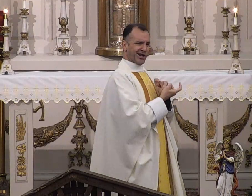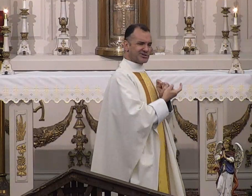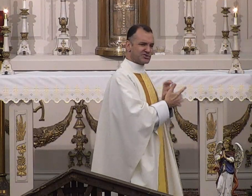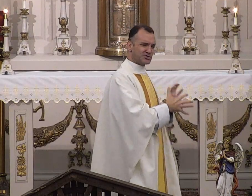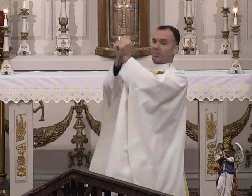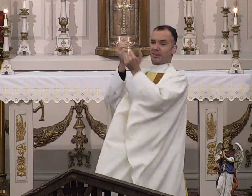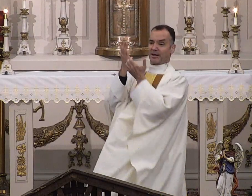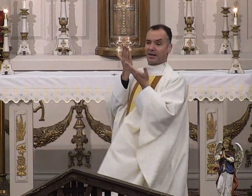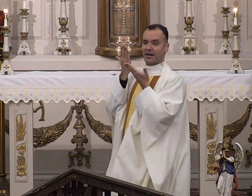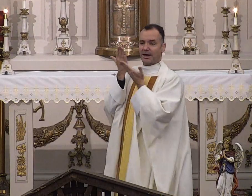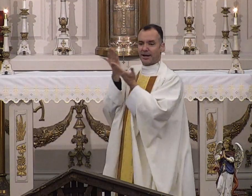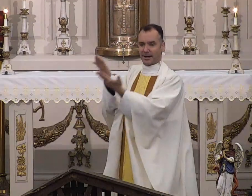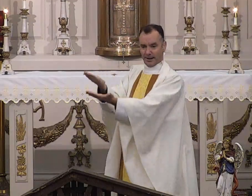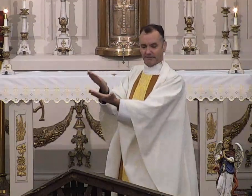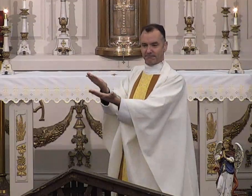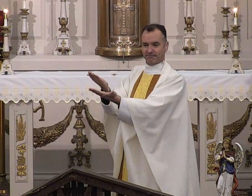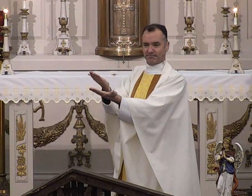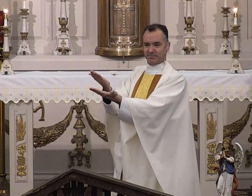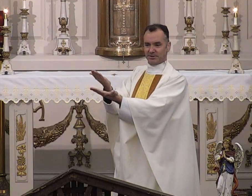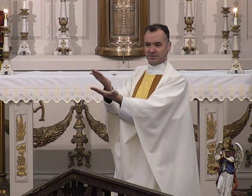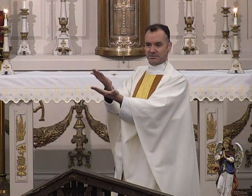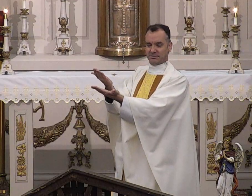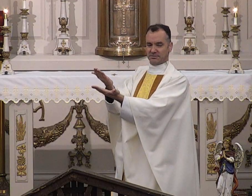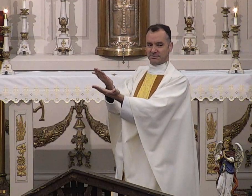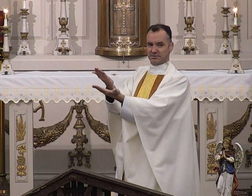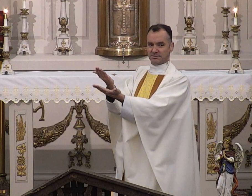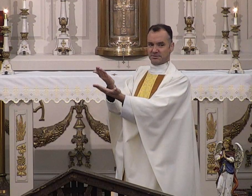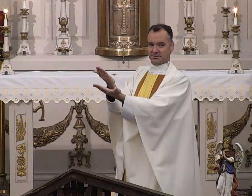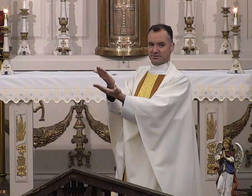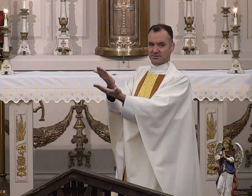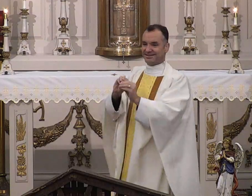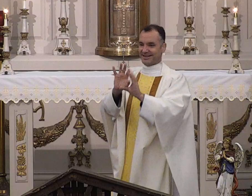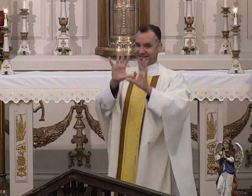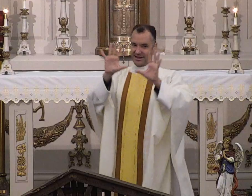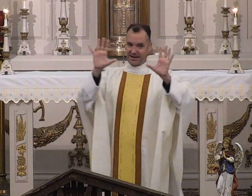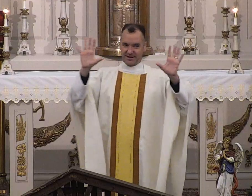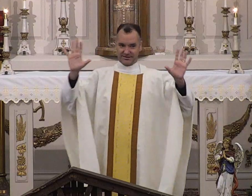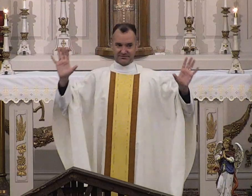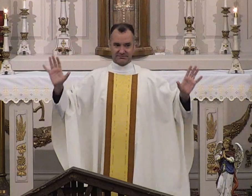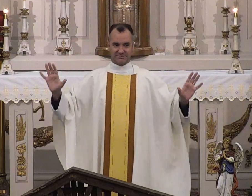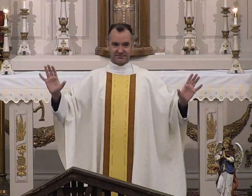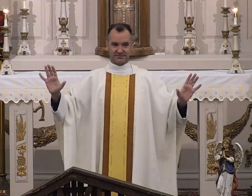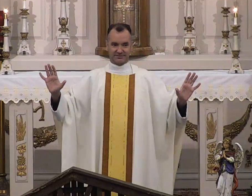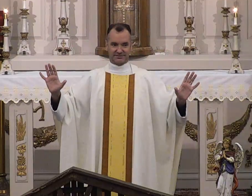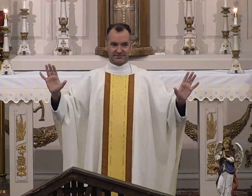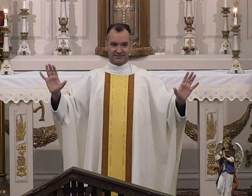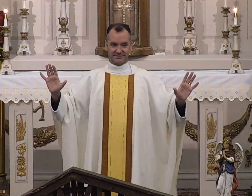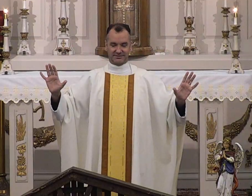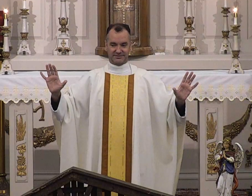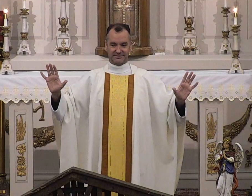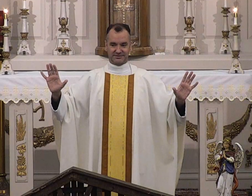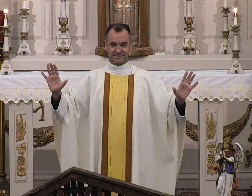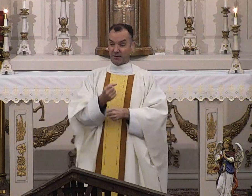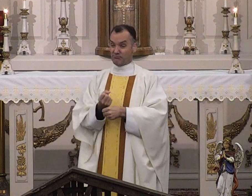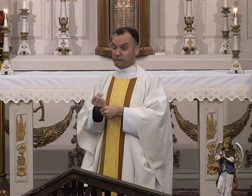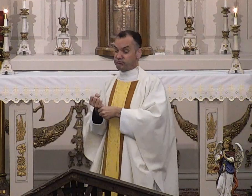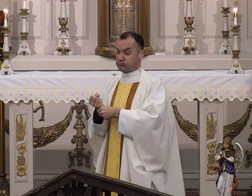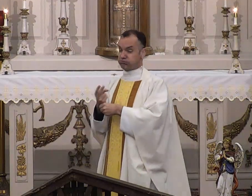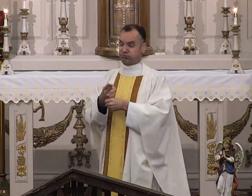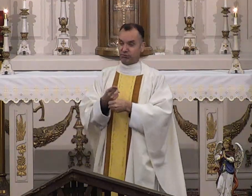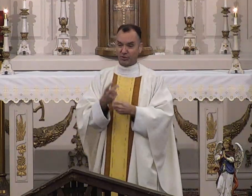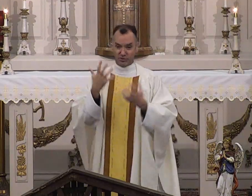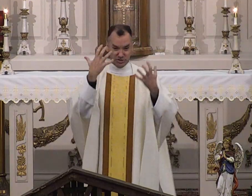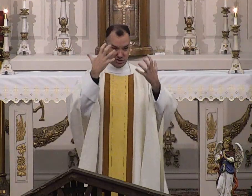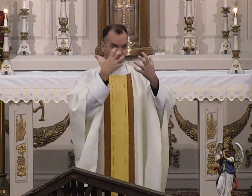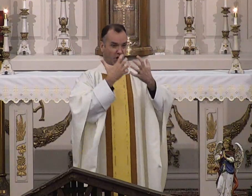so that our hearts and minds can convert, can change, can ever change back to him. That is, back to the